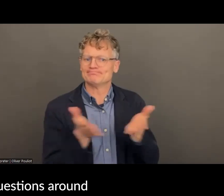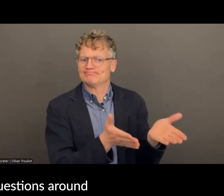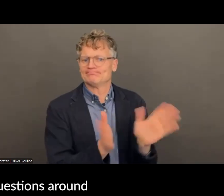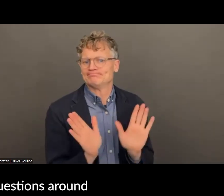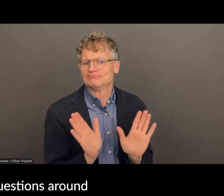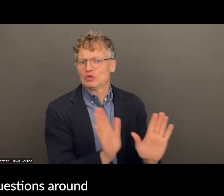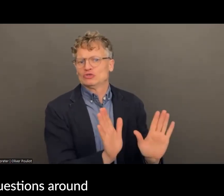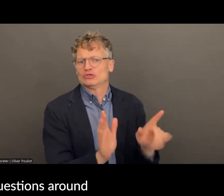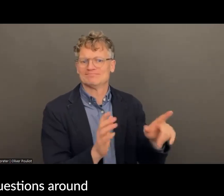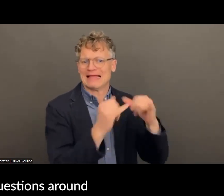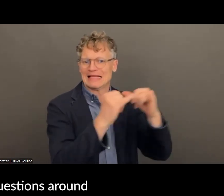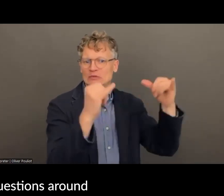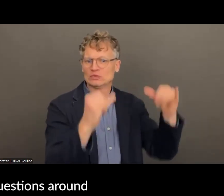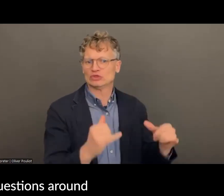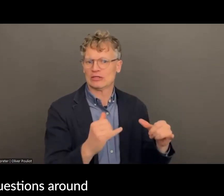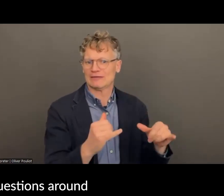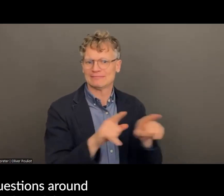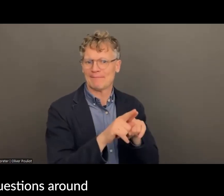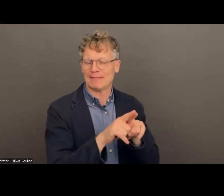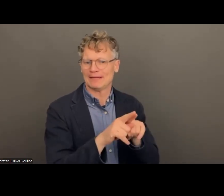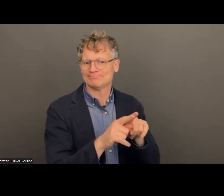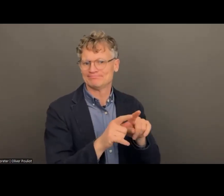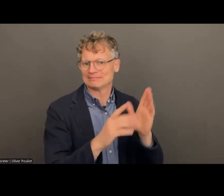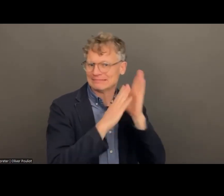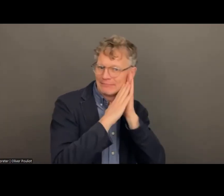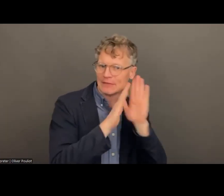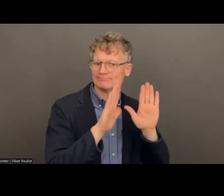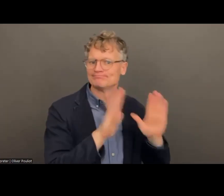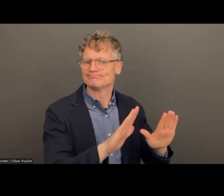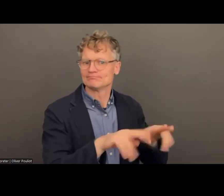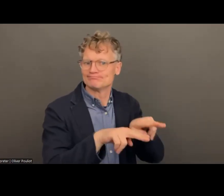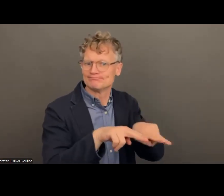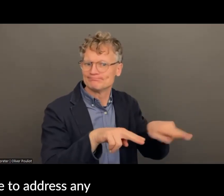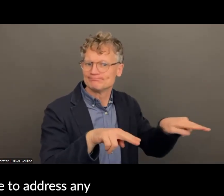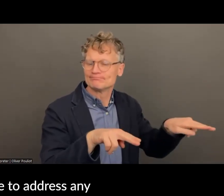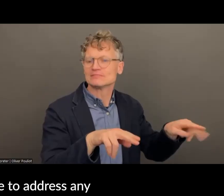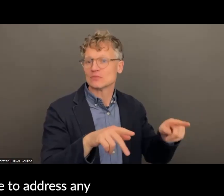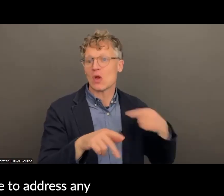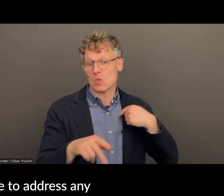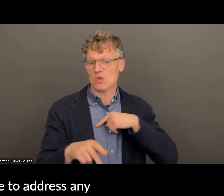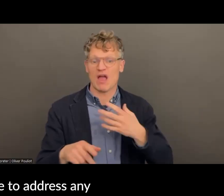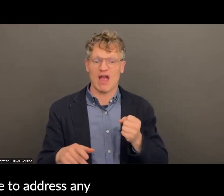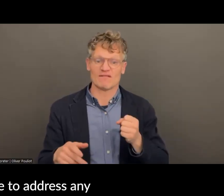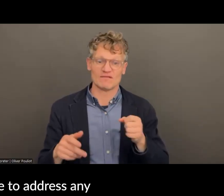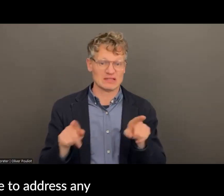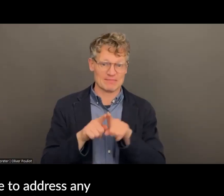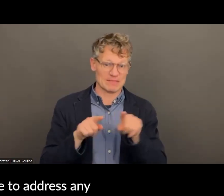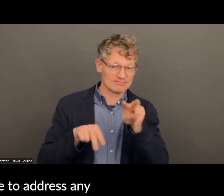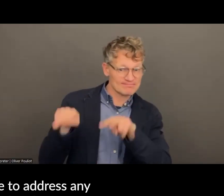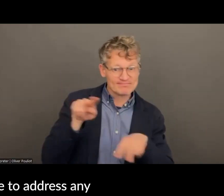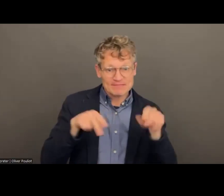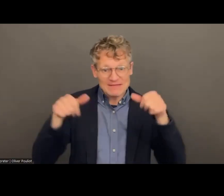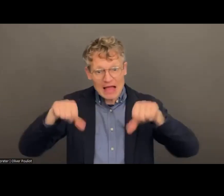around similar risk evaluation of these types of projects. Would a panelist like to address any of